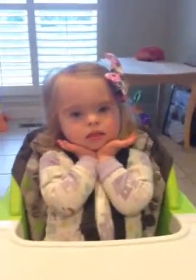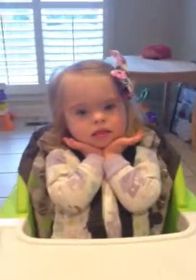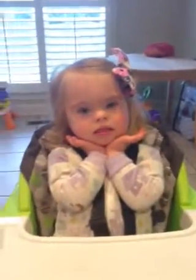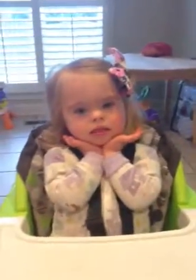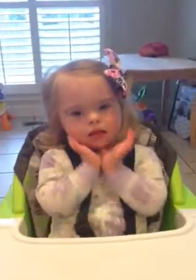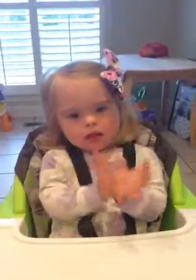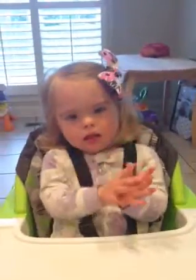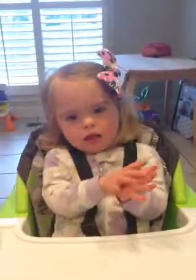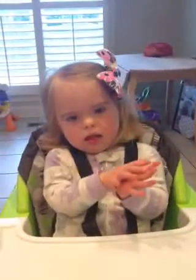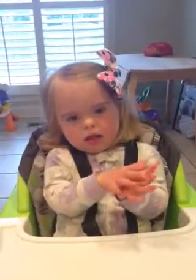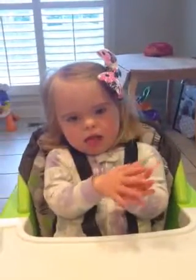to sleep?